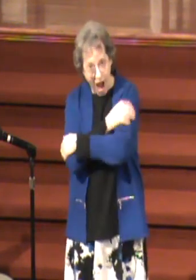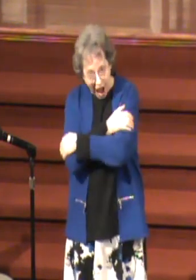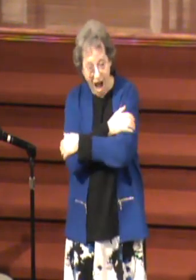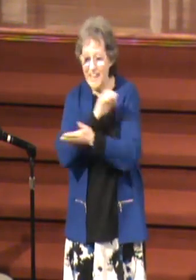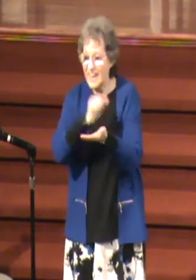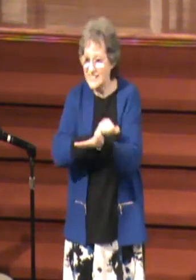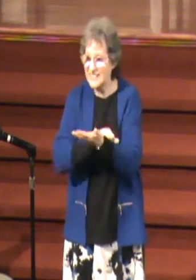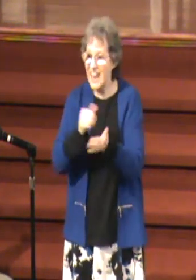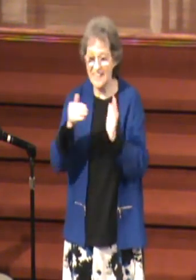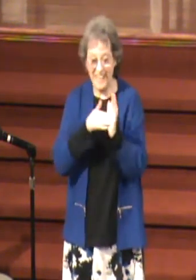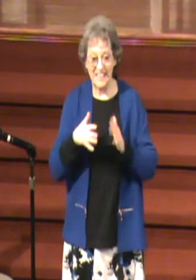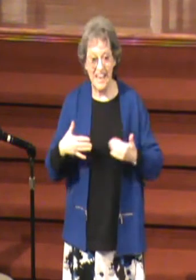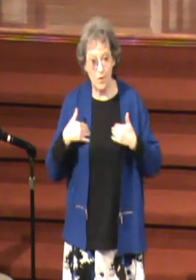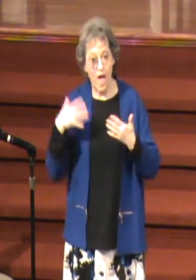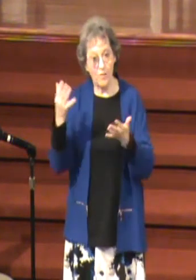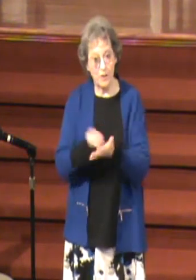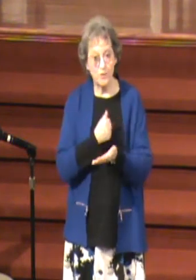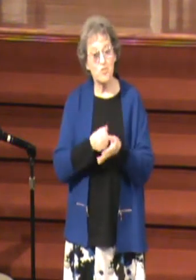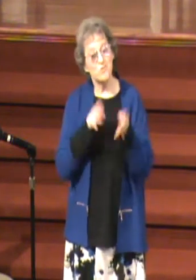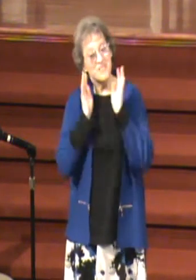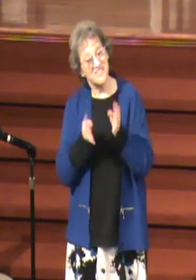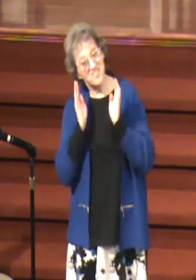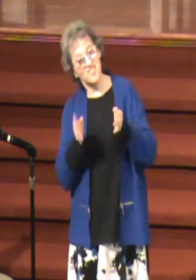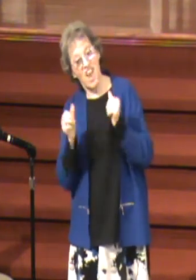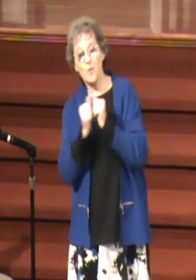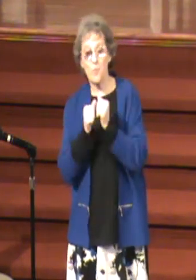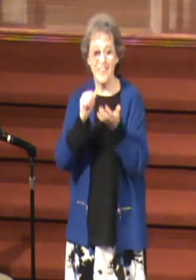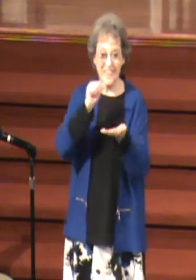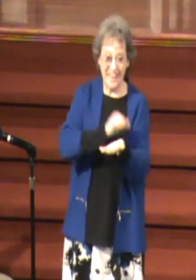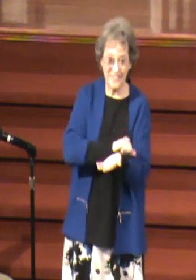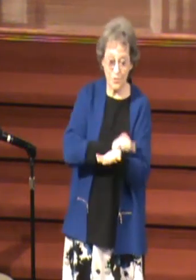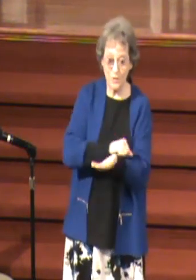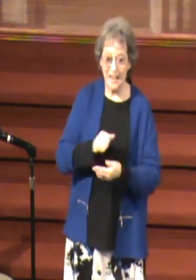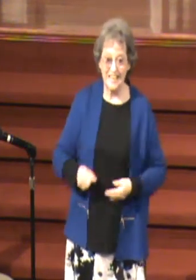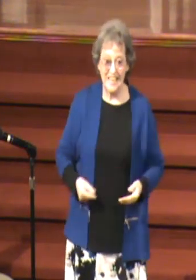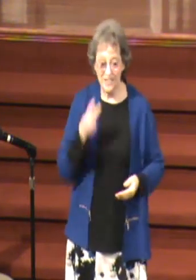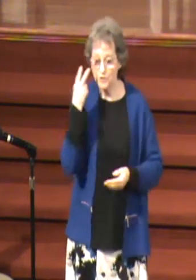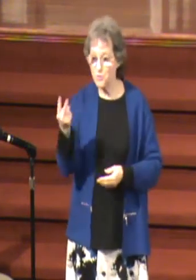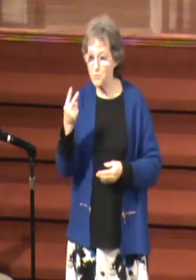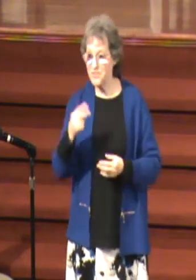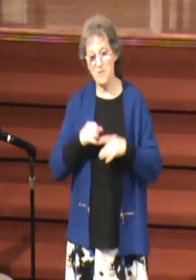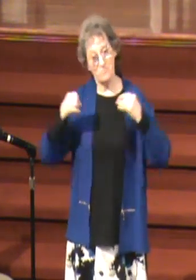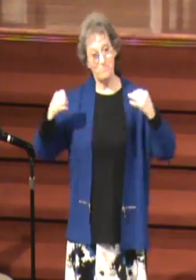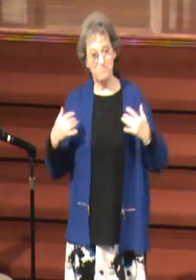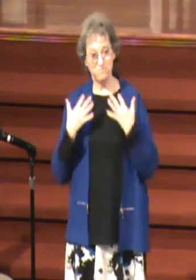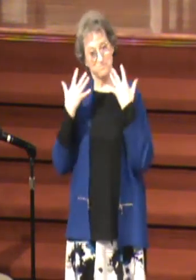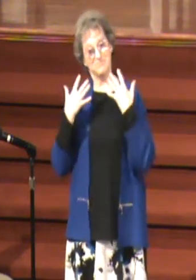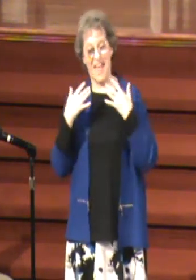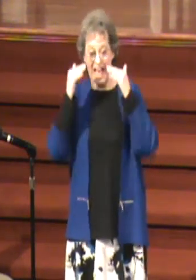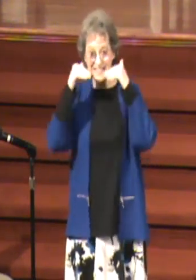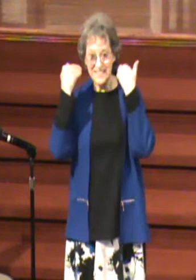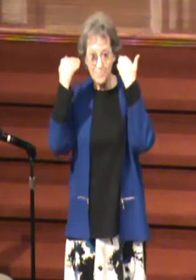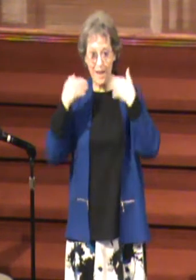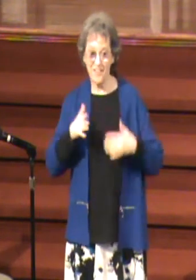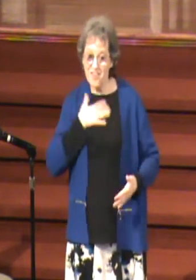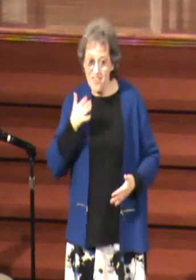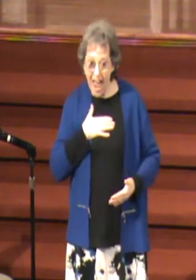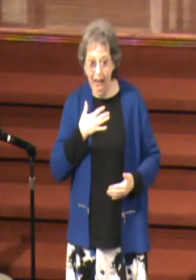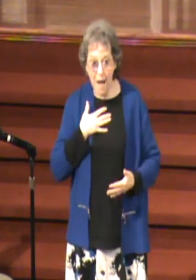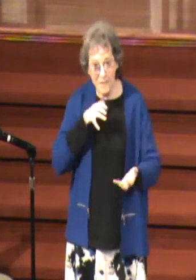have an opportunity to talk to her again, an opportunity to see her vibrant smile, her jovial laugh. You will have